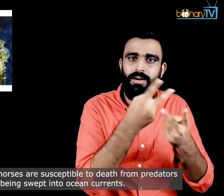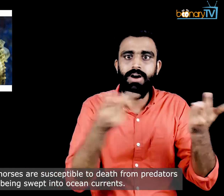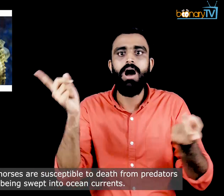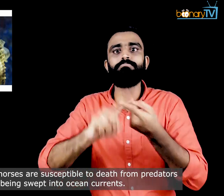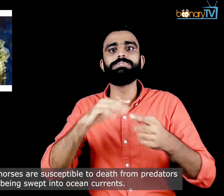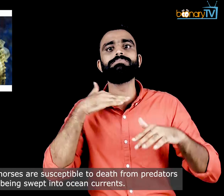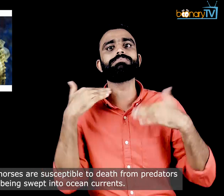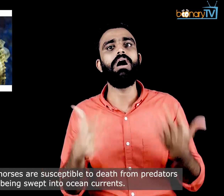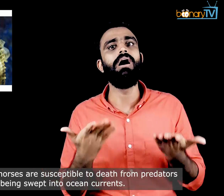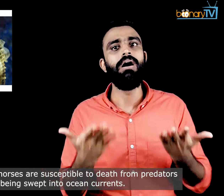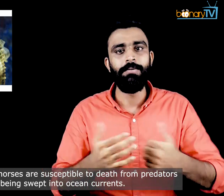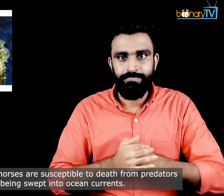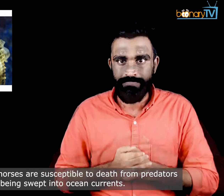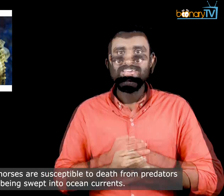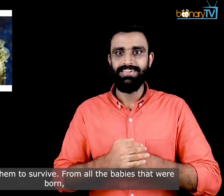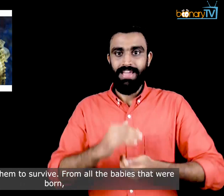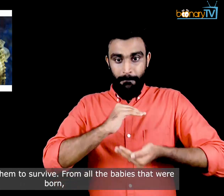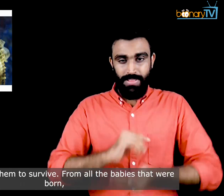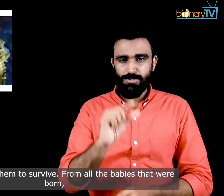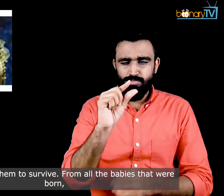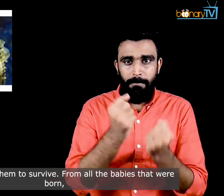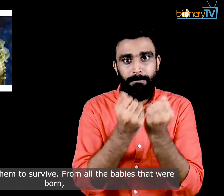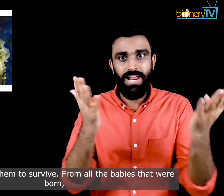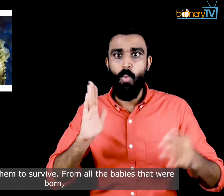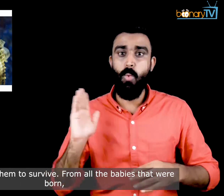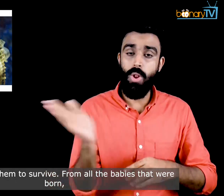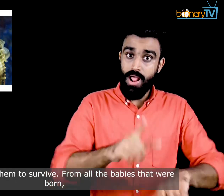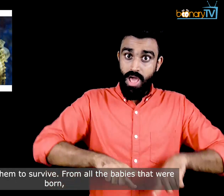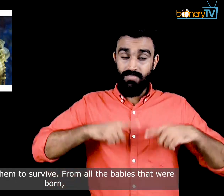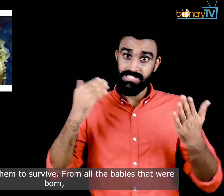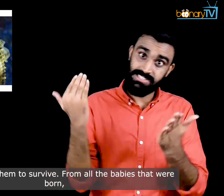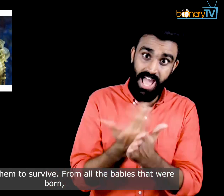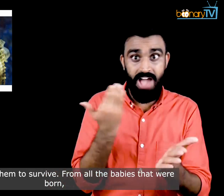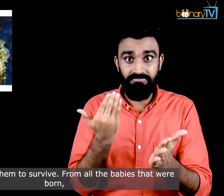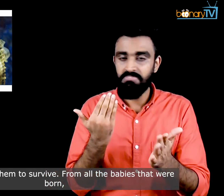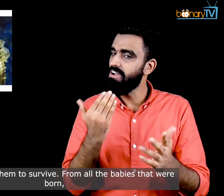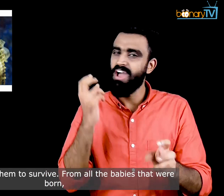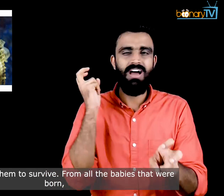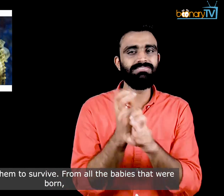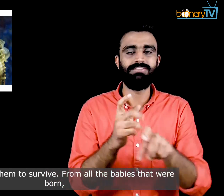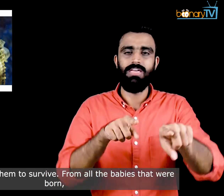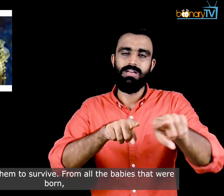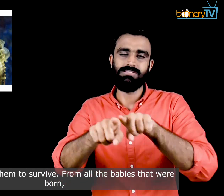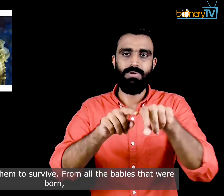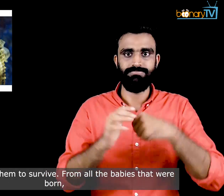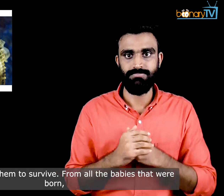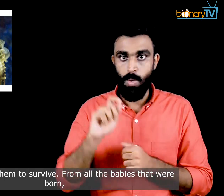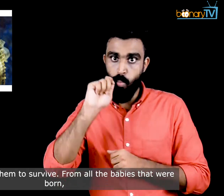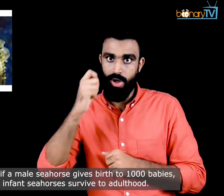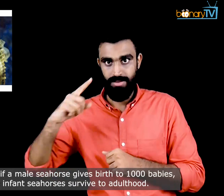currents. It's difficult for them to survive from all the babies that were born. Say,